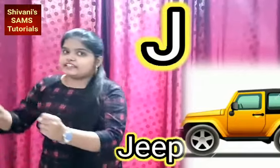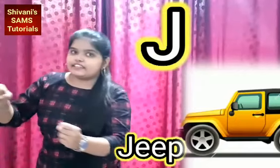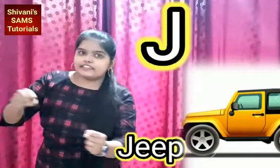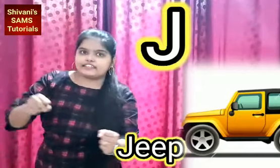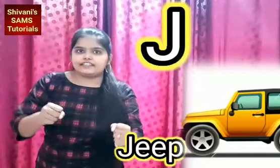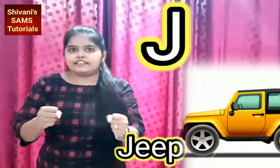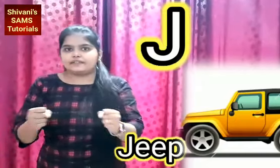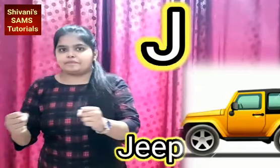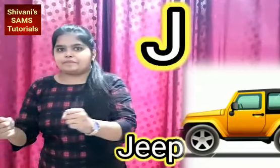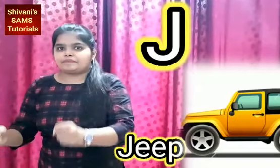jeep.